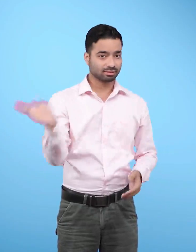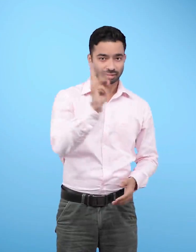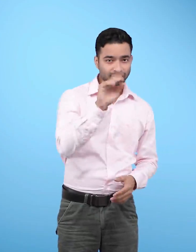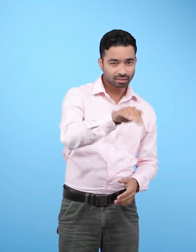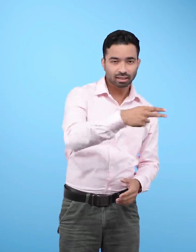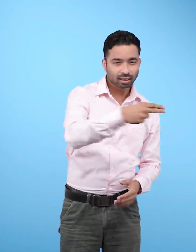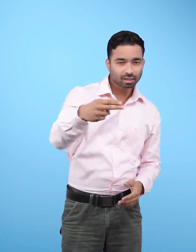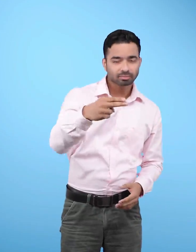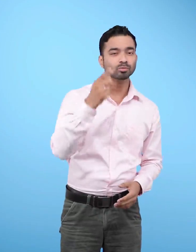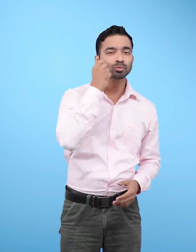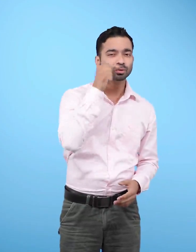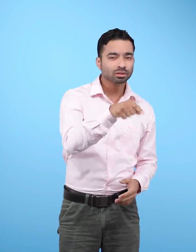and Imran.